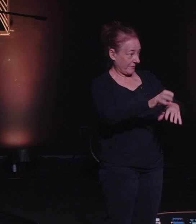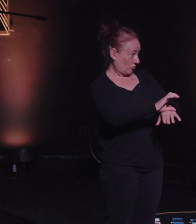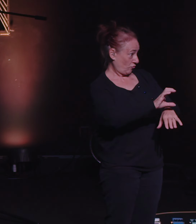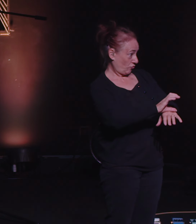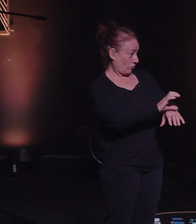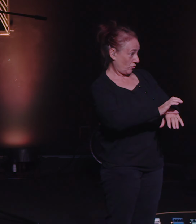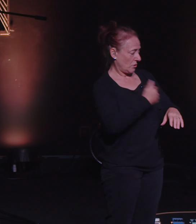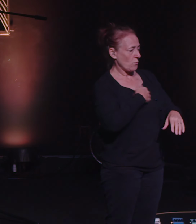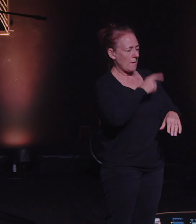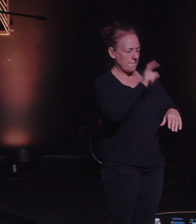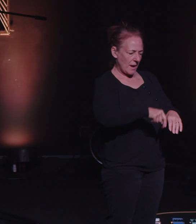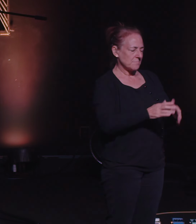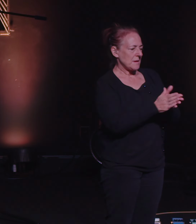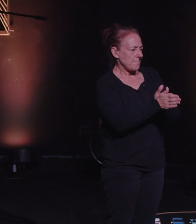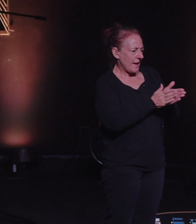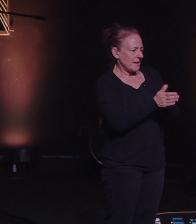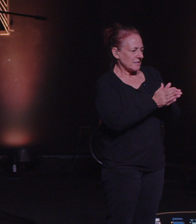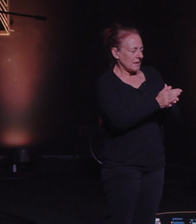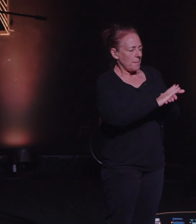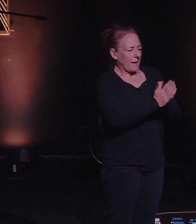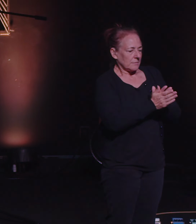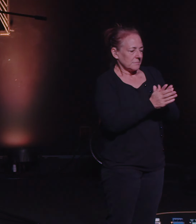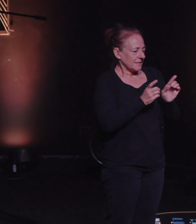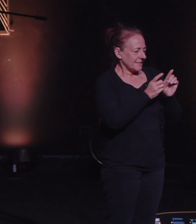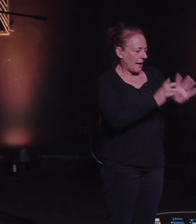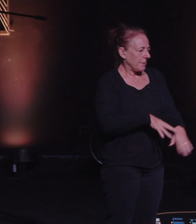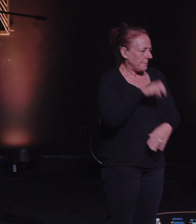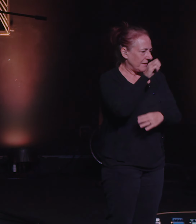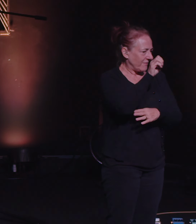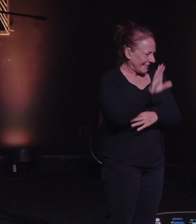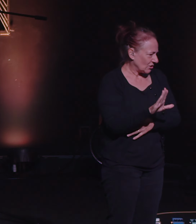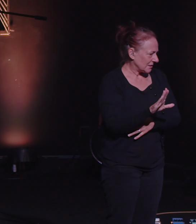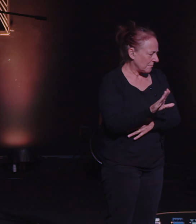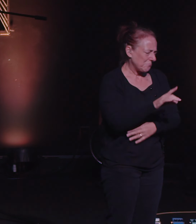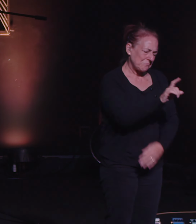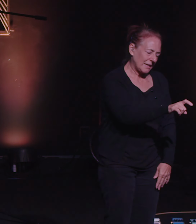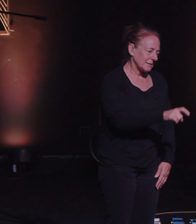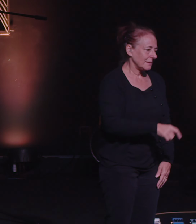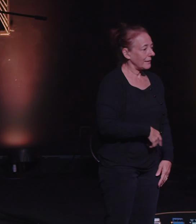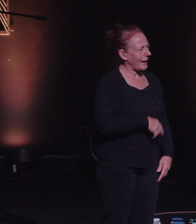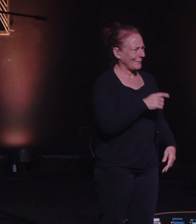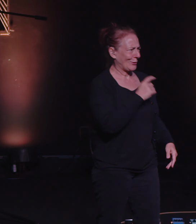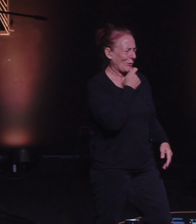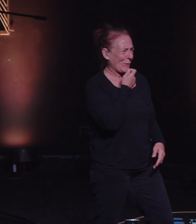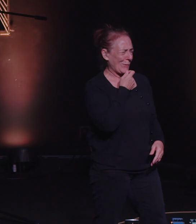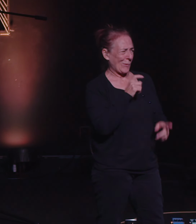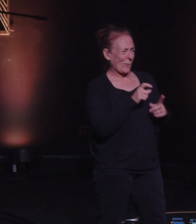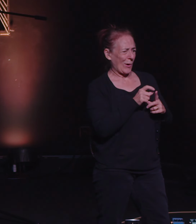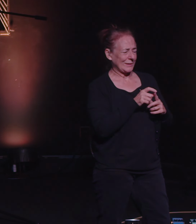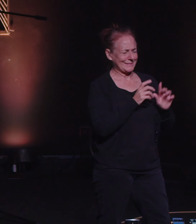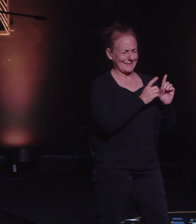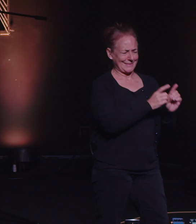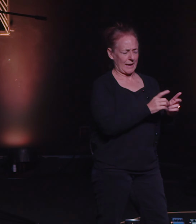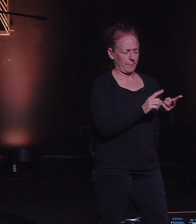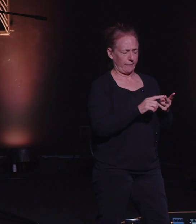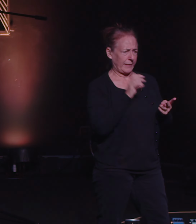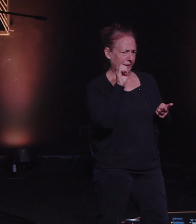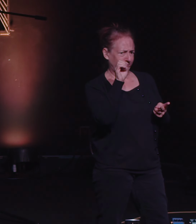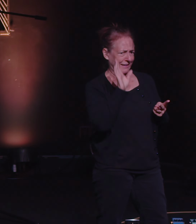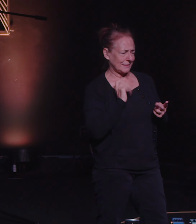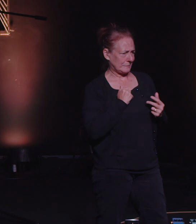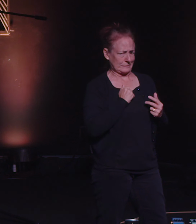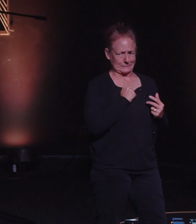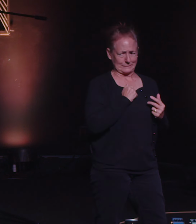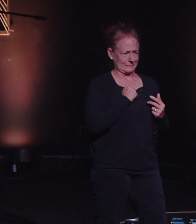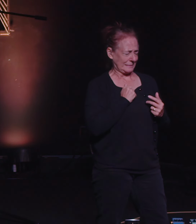going to be passionate about discipleship and evangelism. Those are not sexy words, okay? Those are not like, we're going to